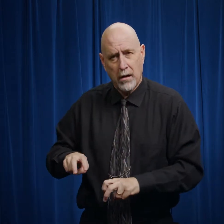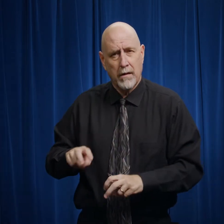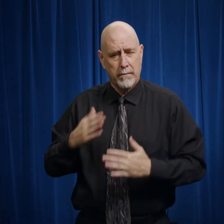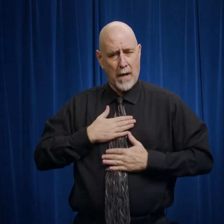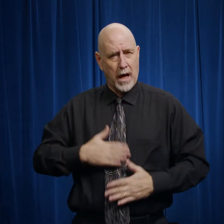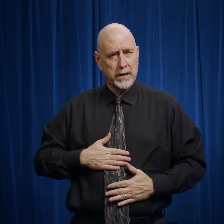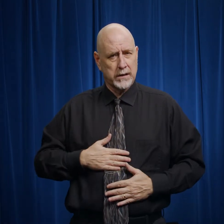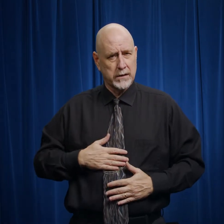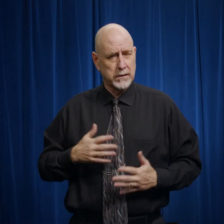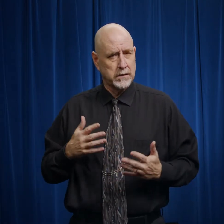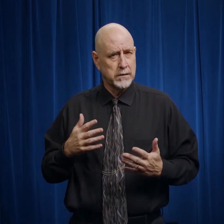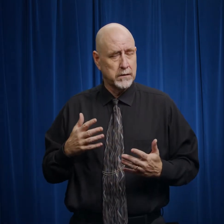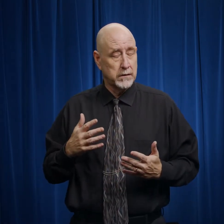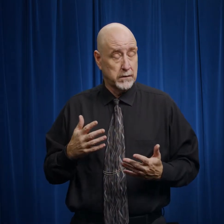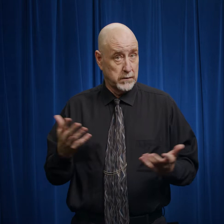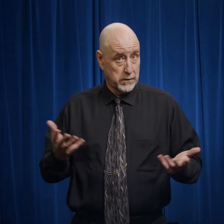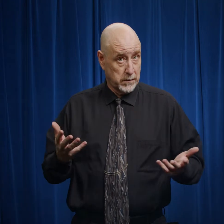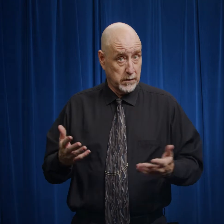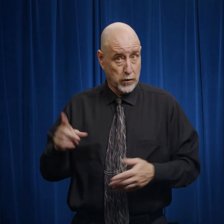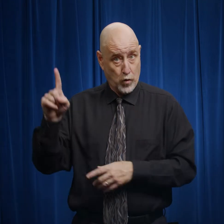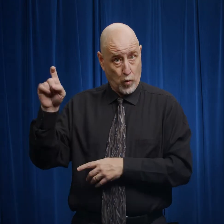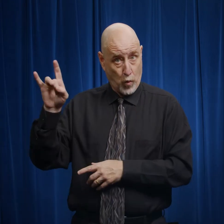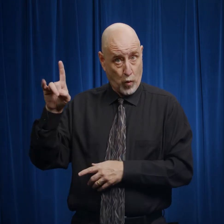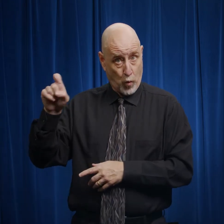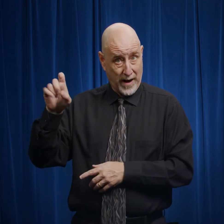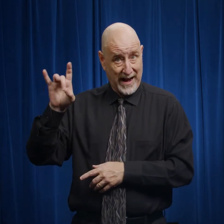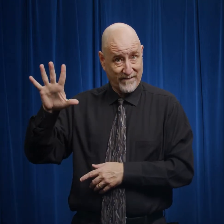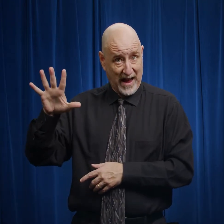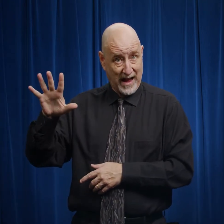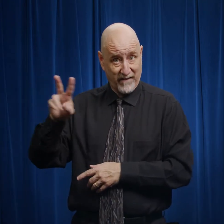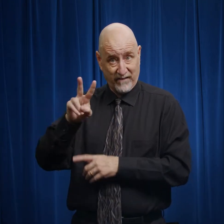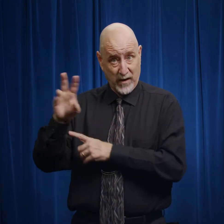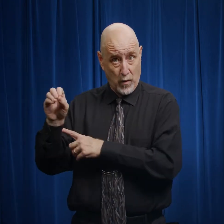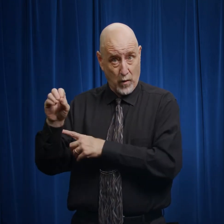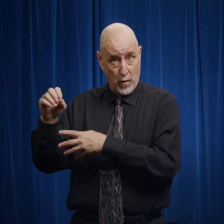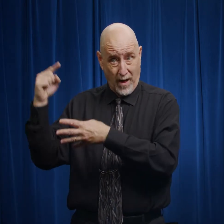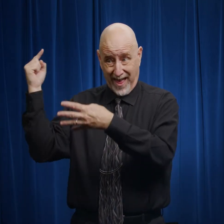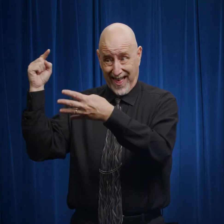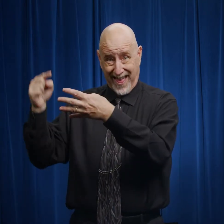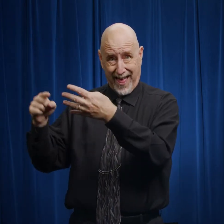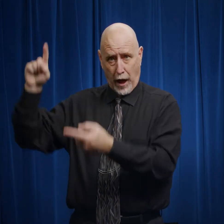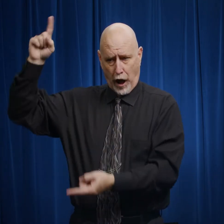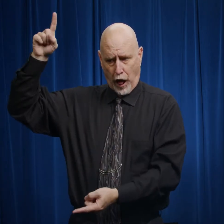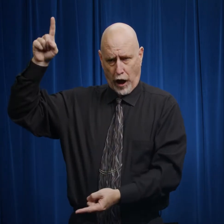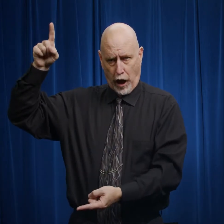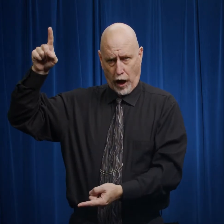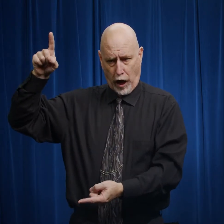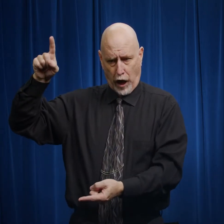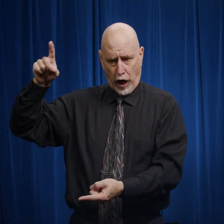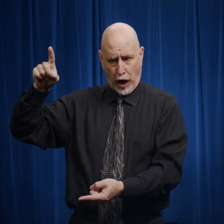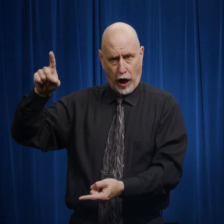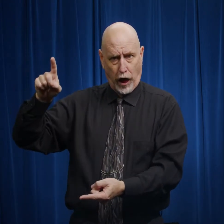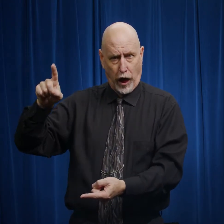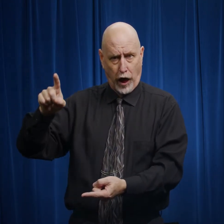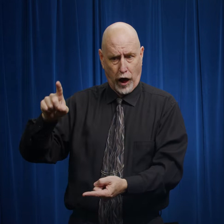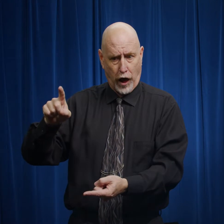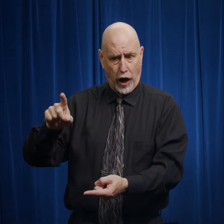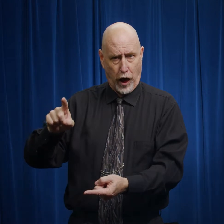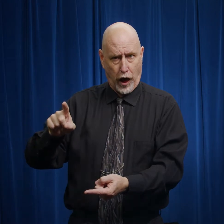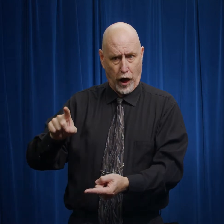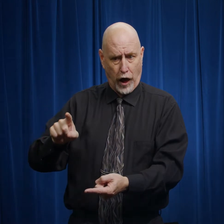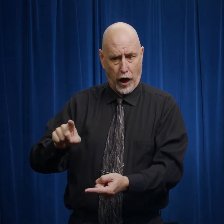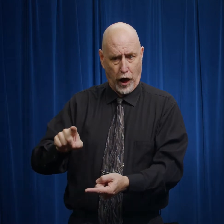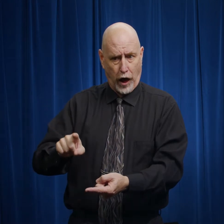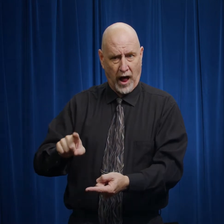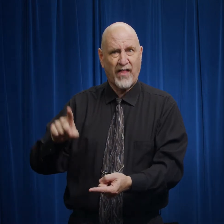more closely at the human body? That list of 185 vestigial organs began to